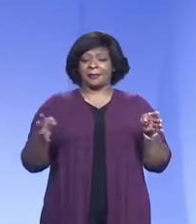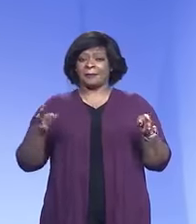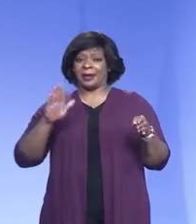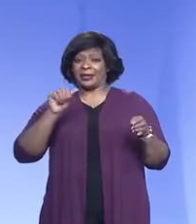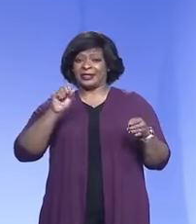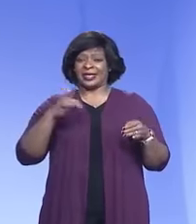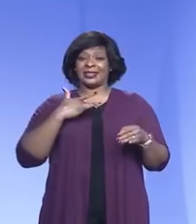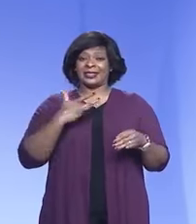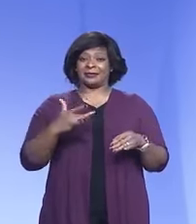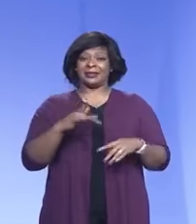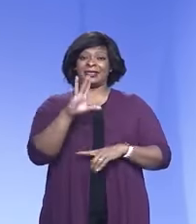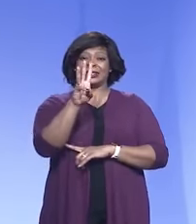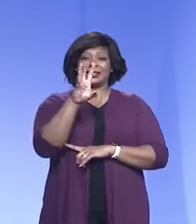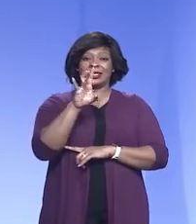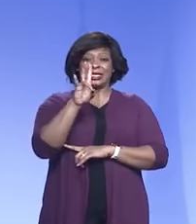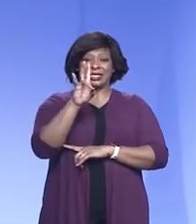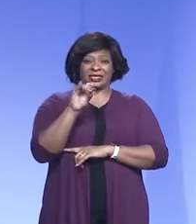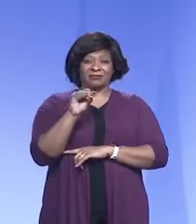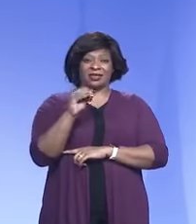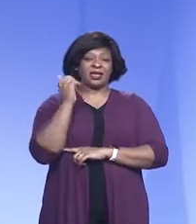cases is 670.